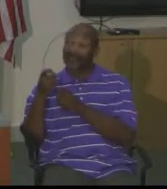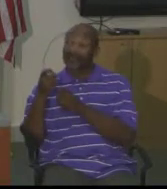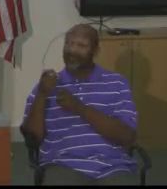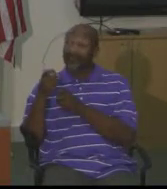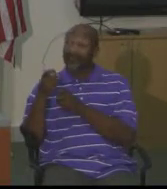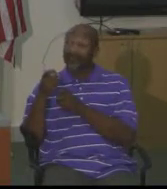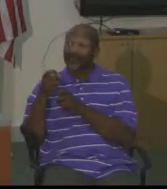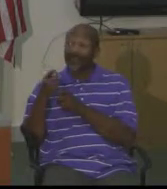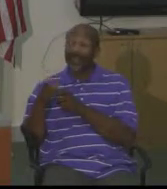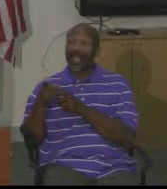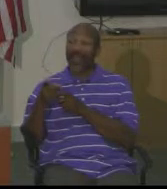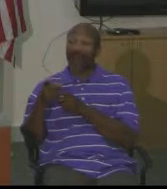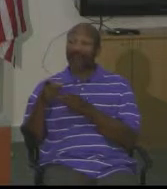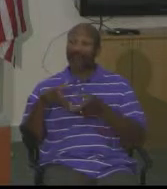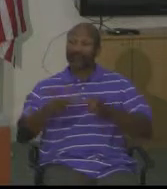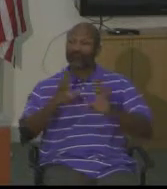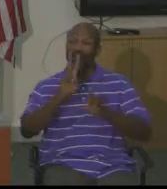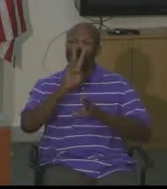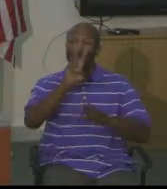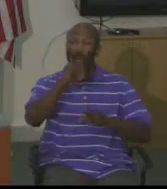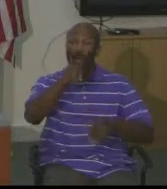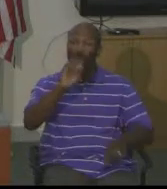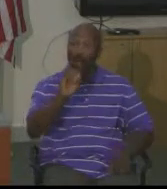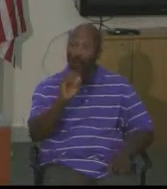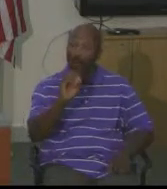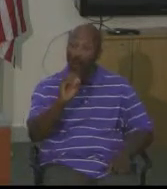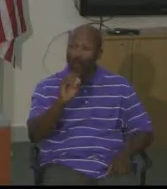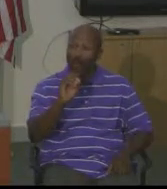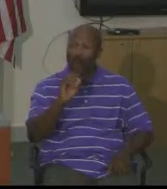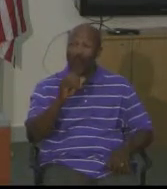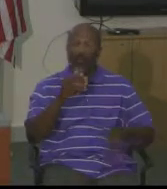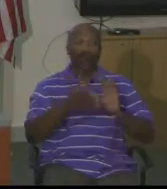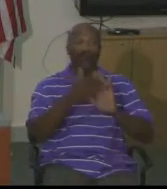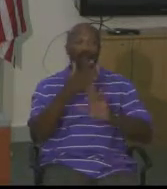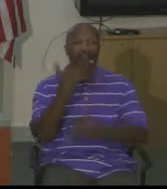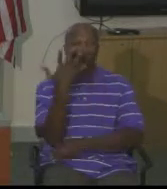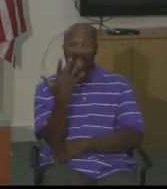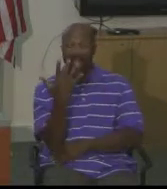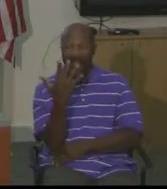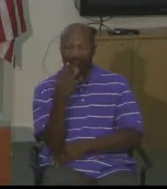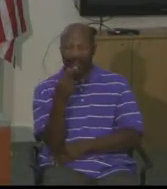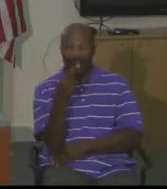allow 2.0 cards to now run 5